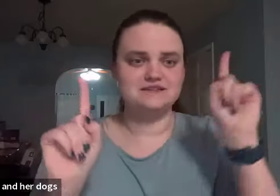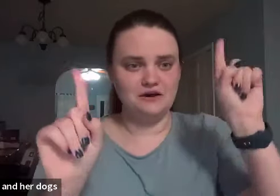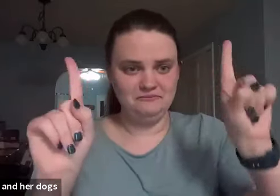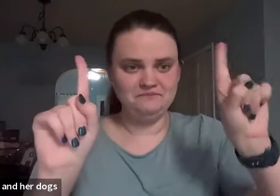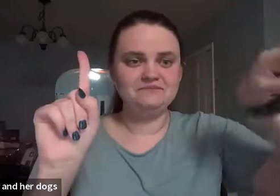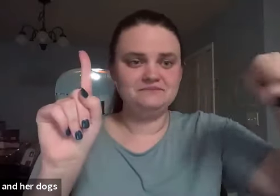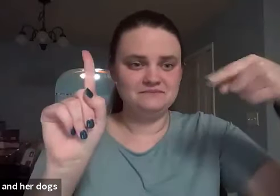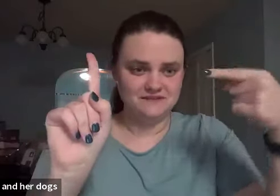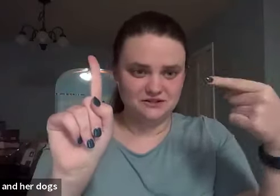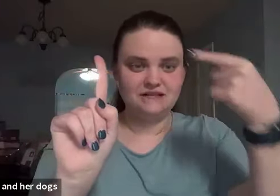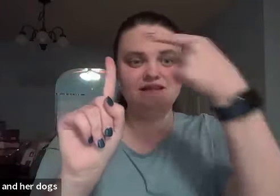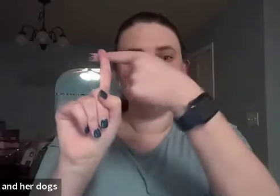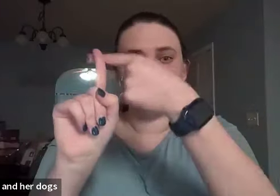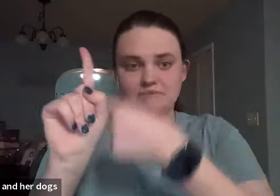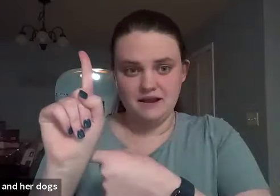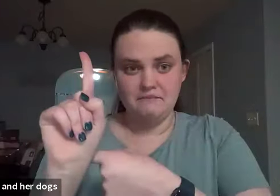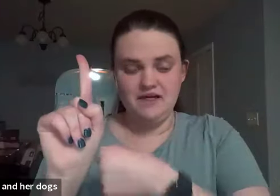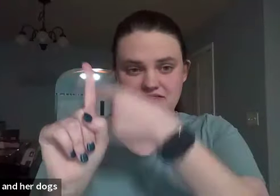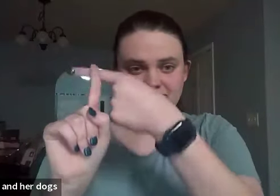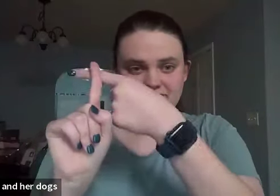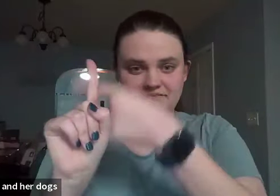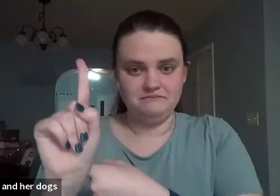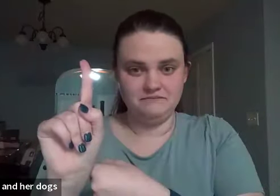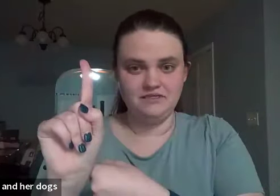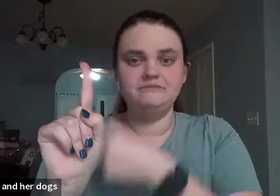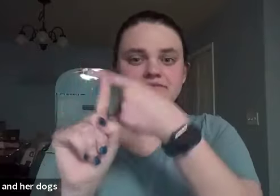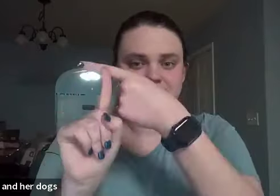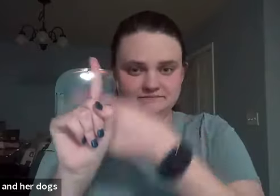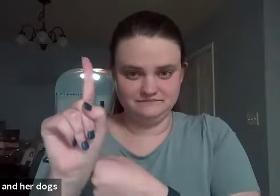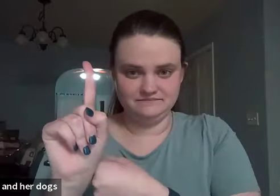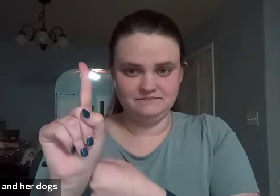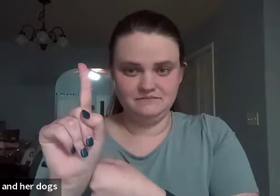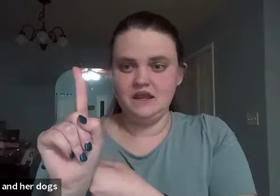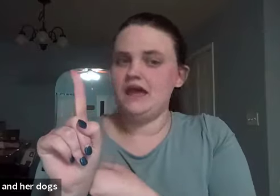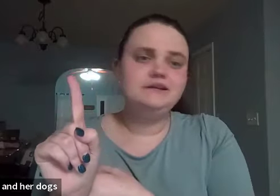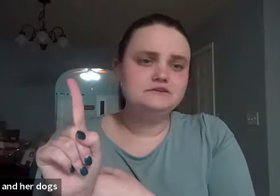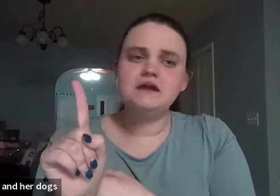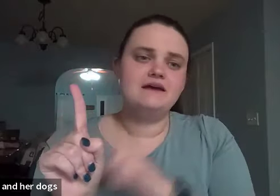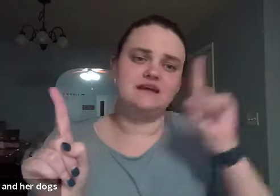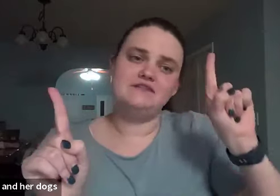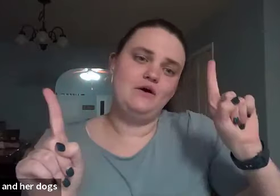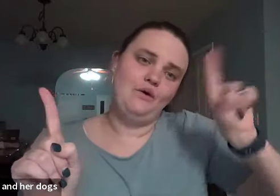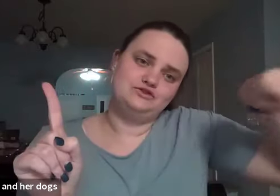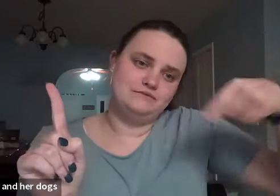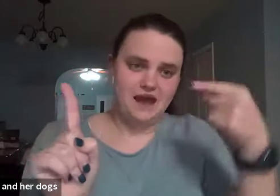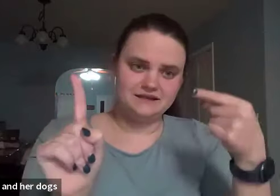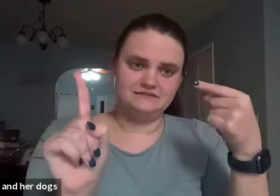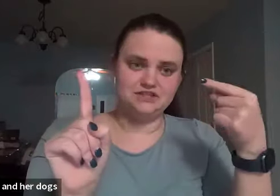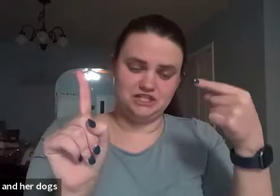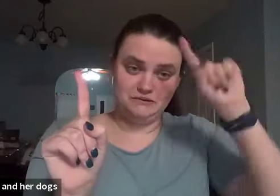So turn it and back. Month, month. And you don't have to add the whole dramatics of